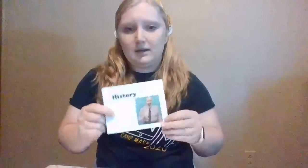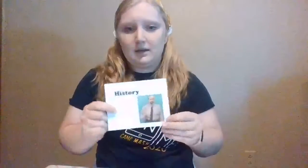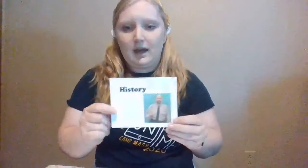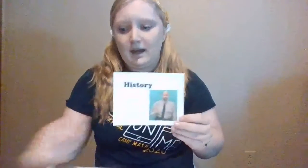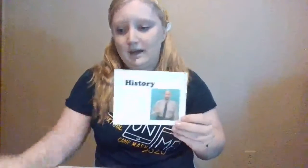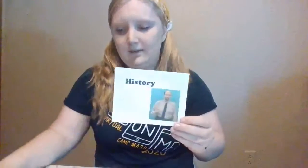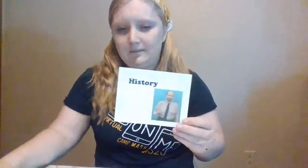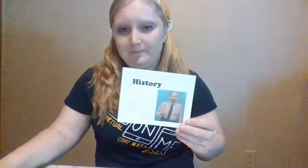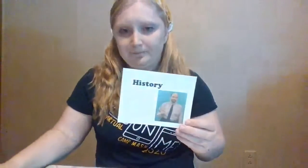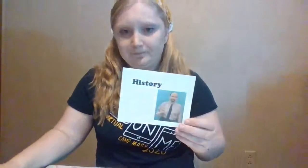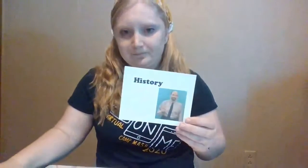Okay.